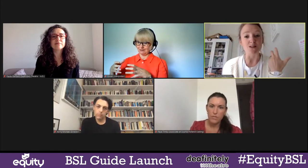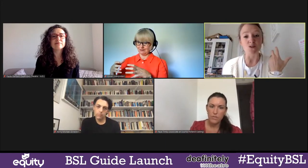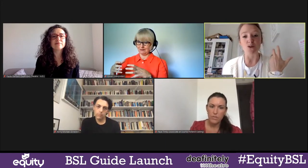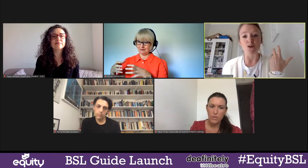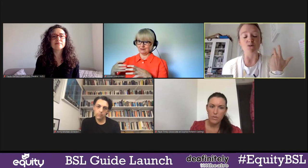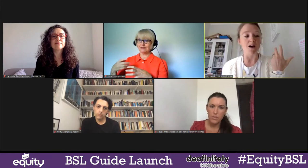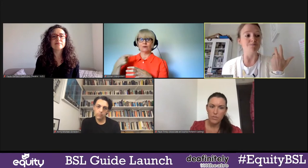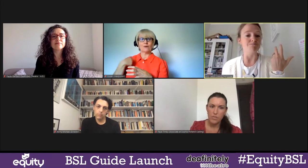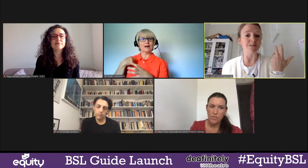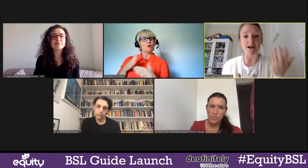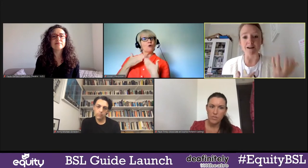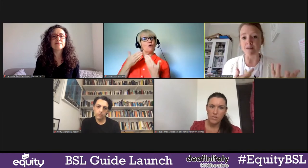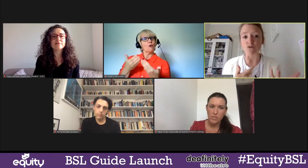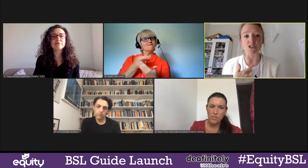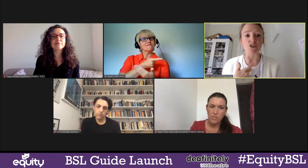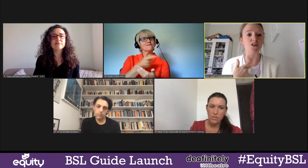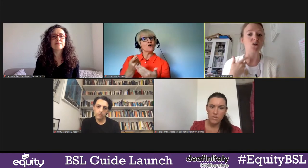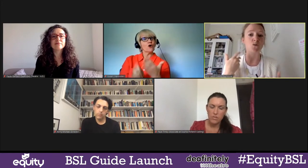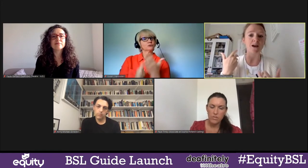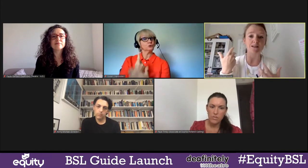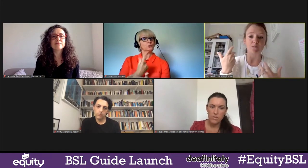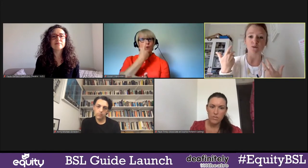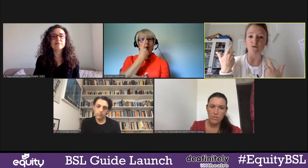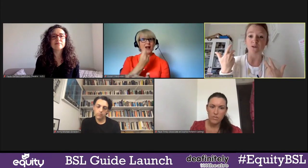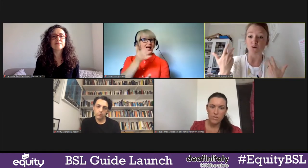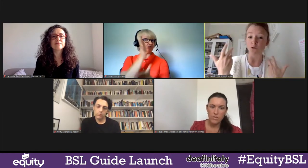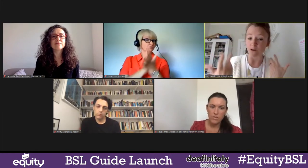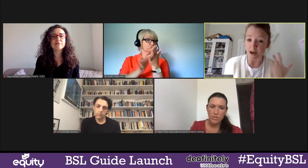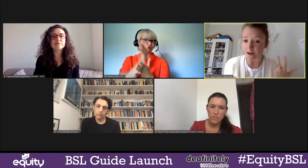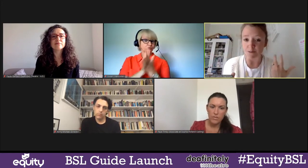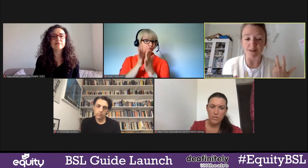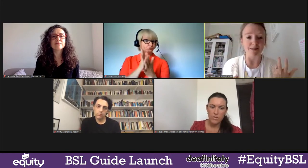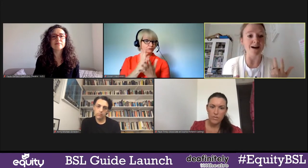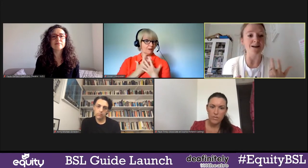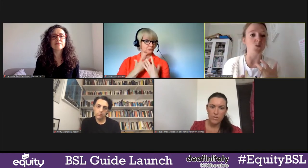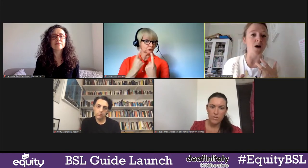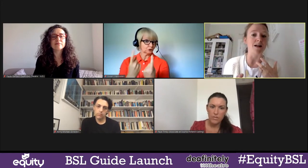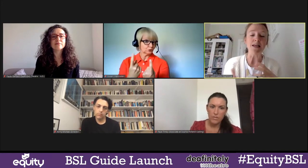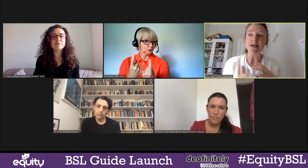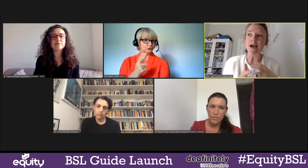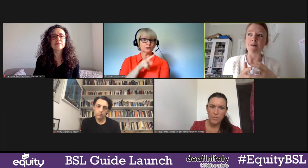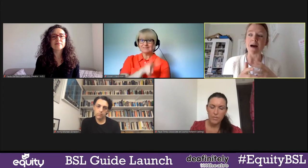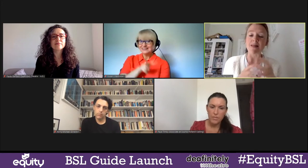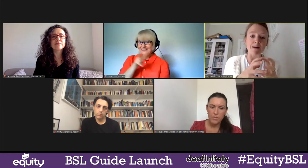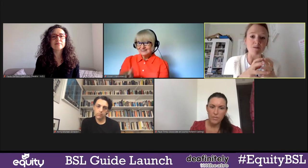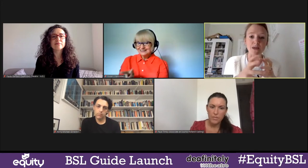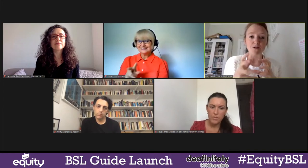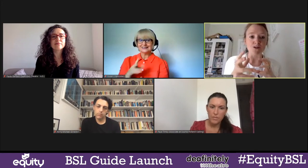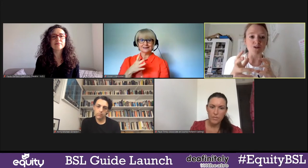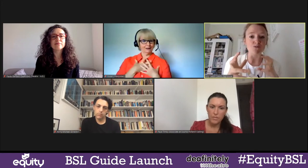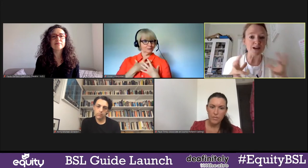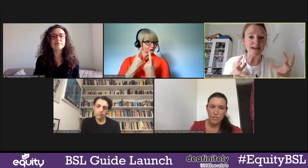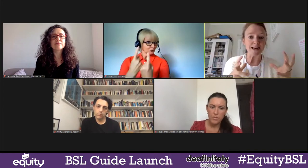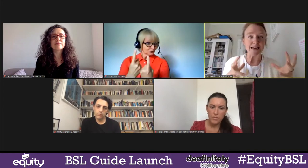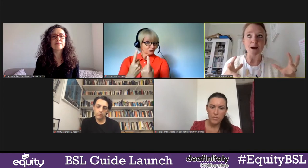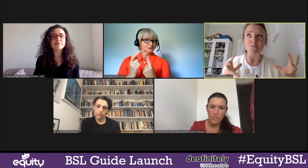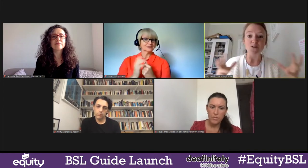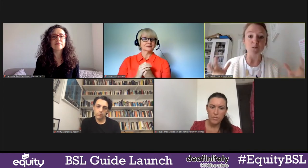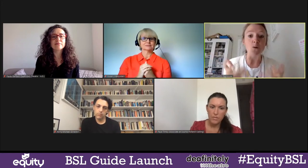to sign their auditions. We explored visual vernacular within that as well. And that meant we could really support people